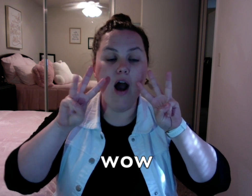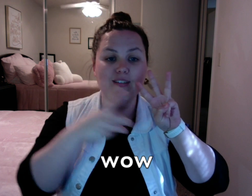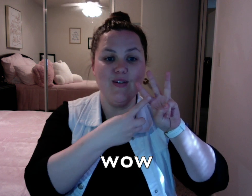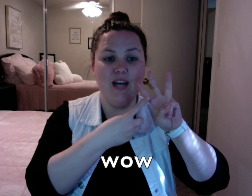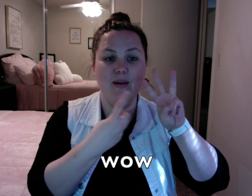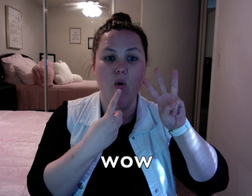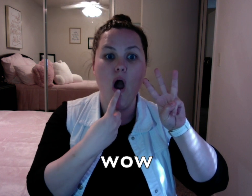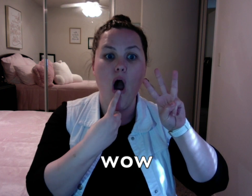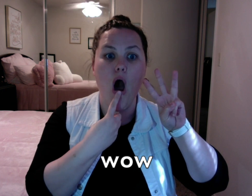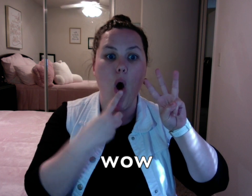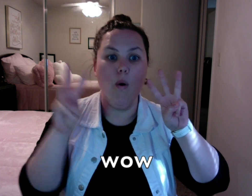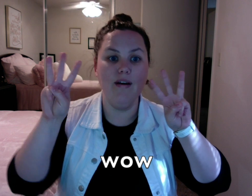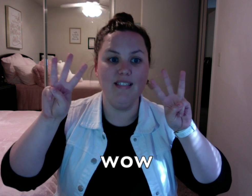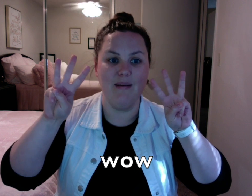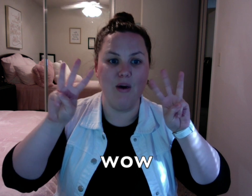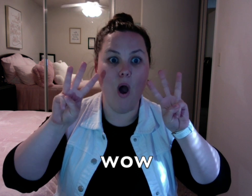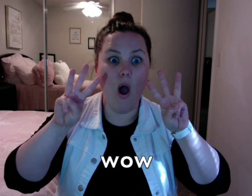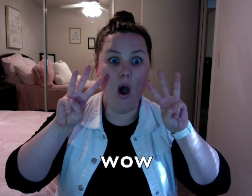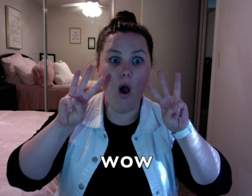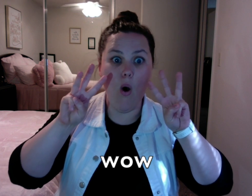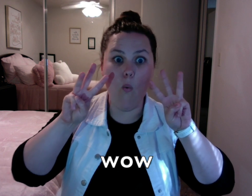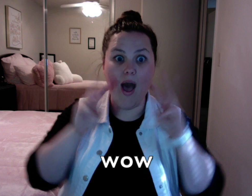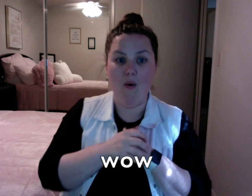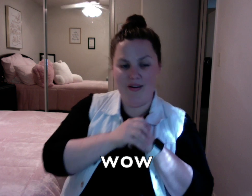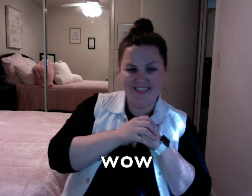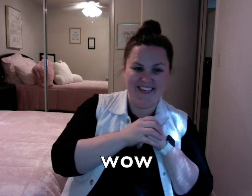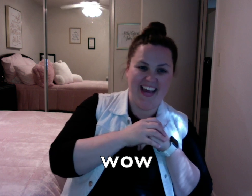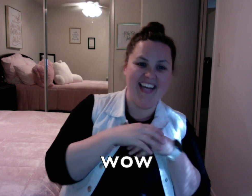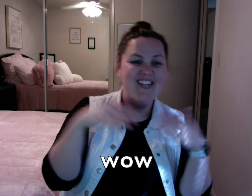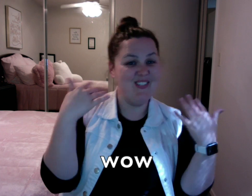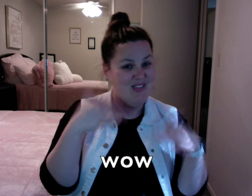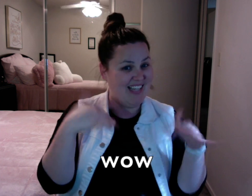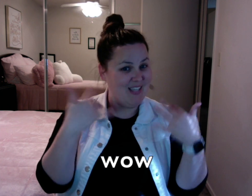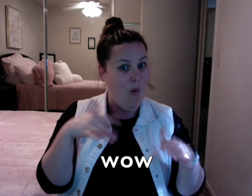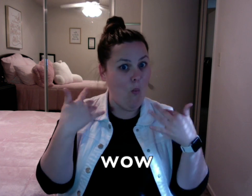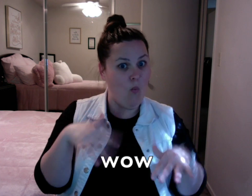So W-O-W. Wow. Okay, so that's wow.